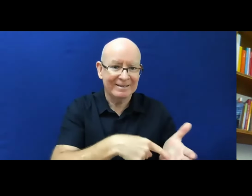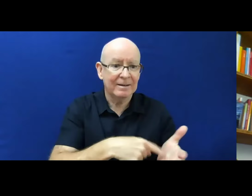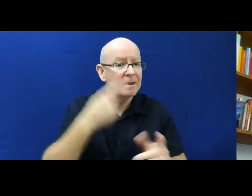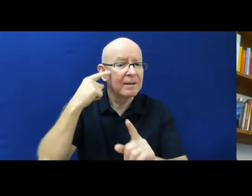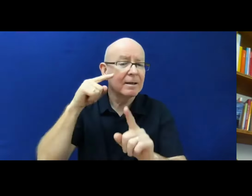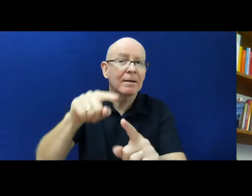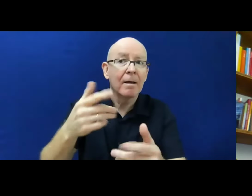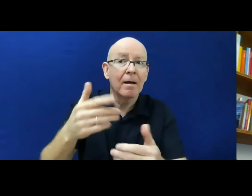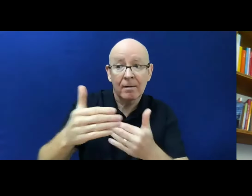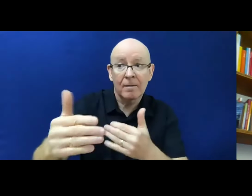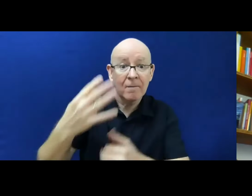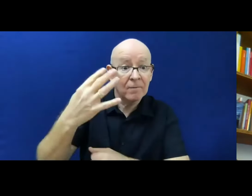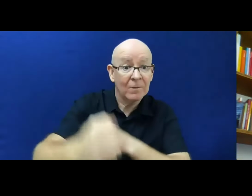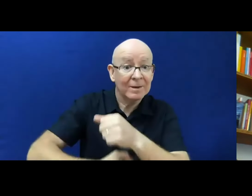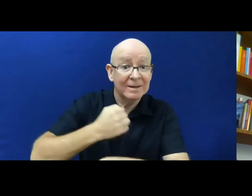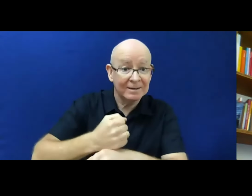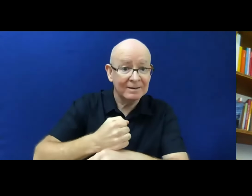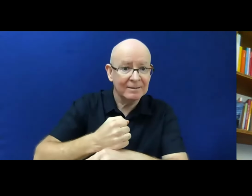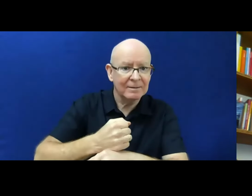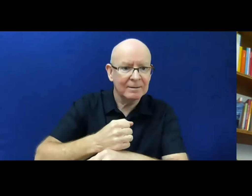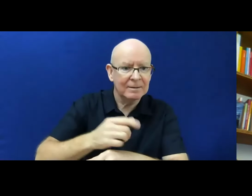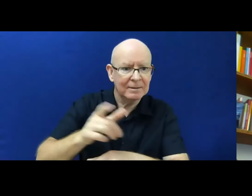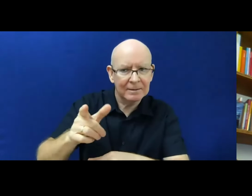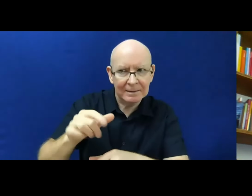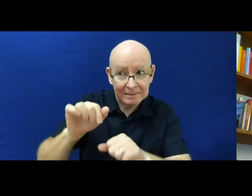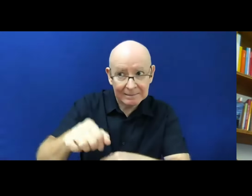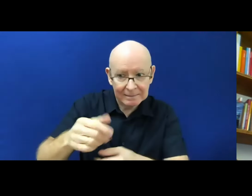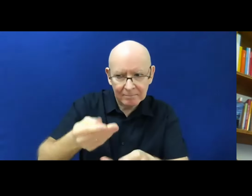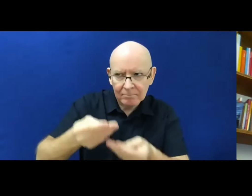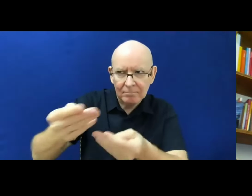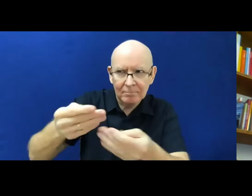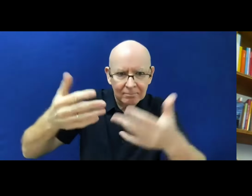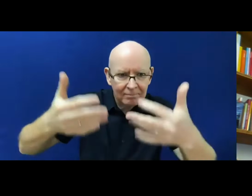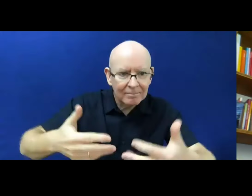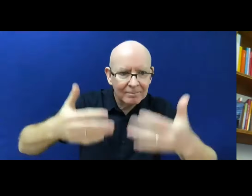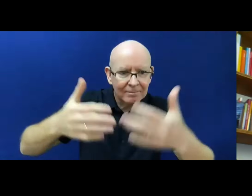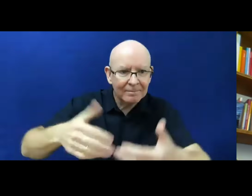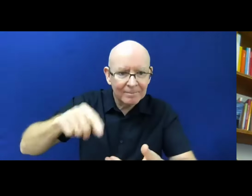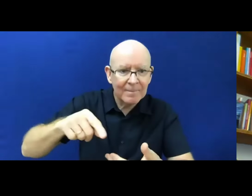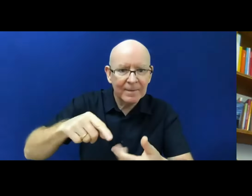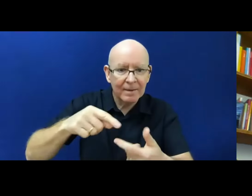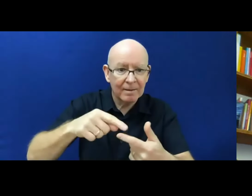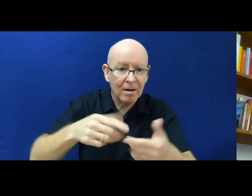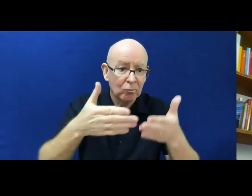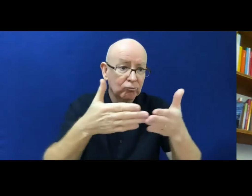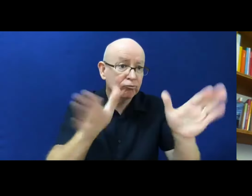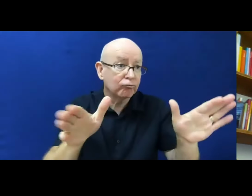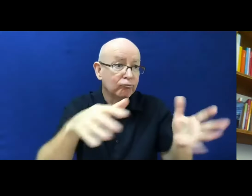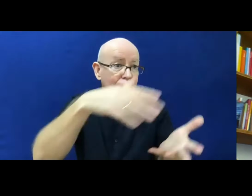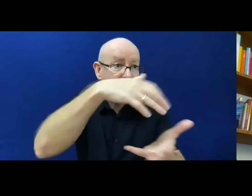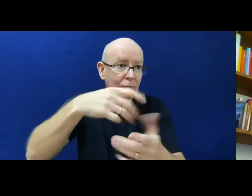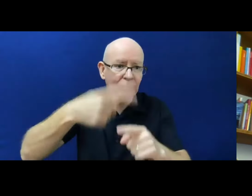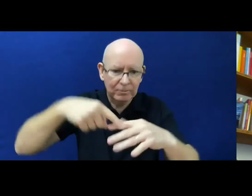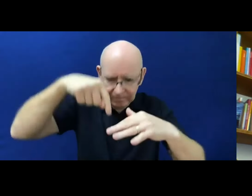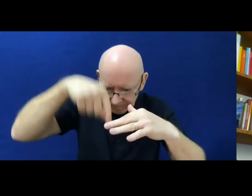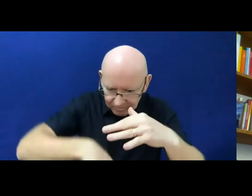helped to improve independent living in that region. We have done it in a participatory